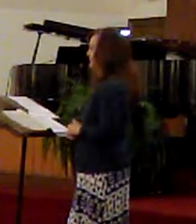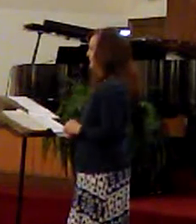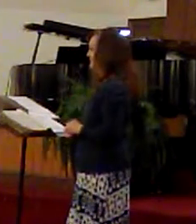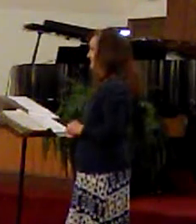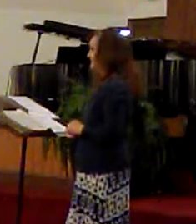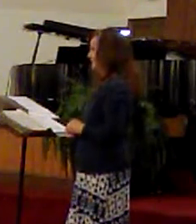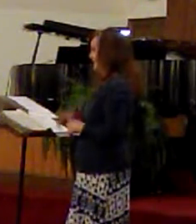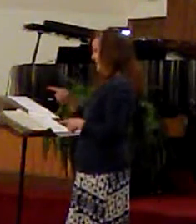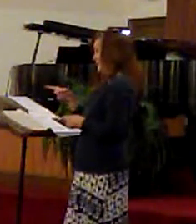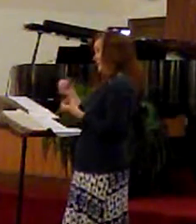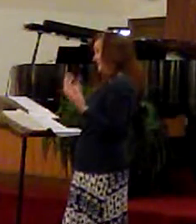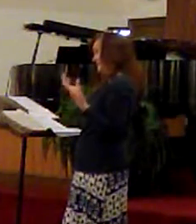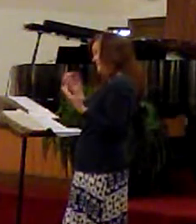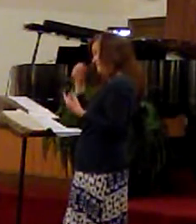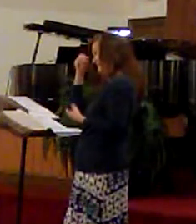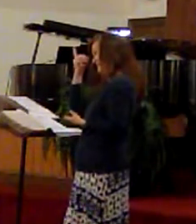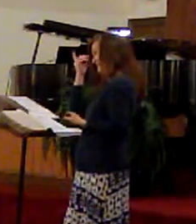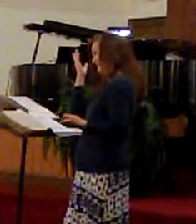Do you understand that?